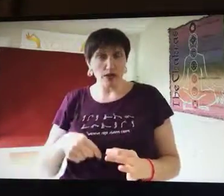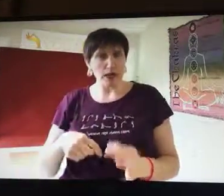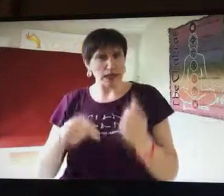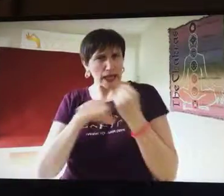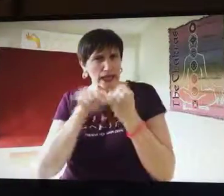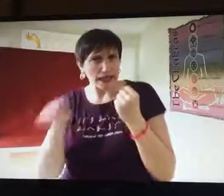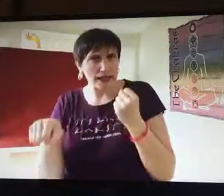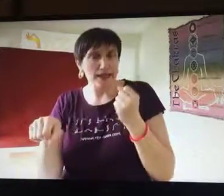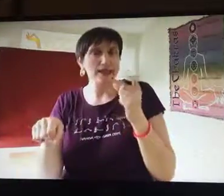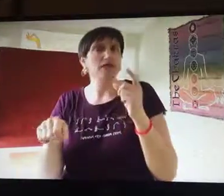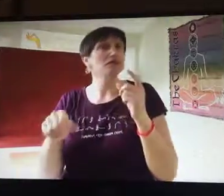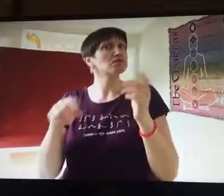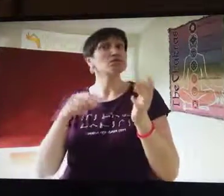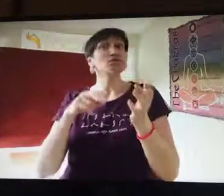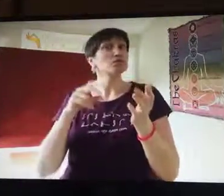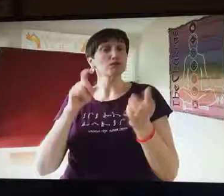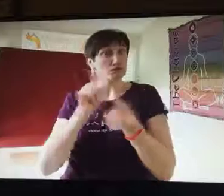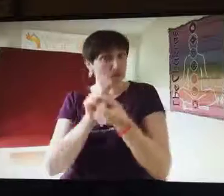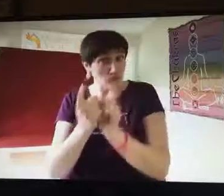It tends to go up and down